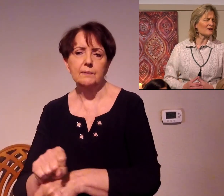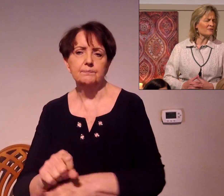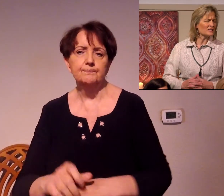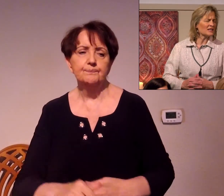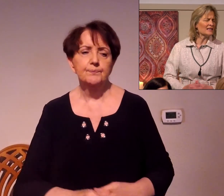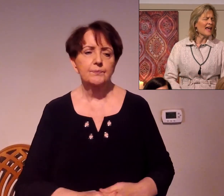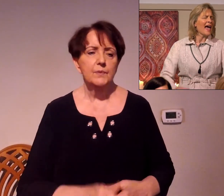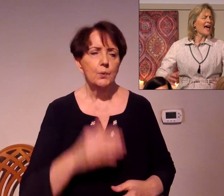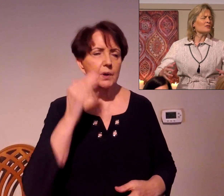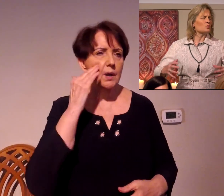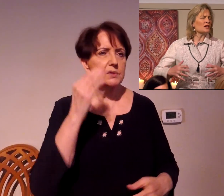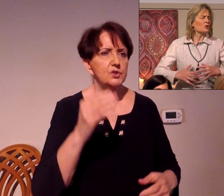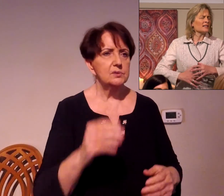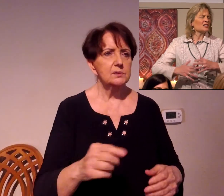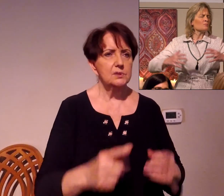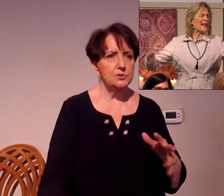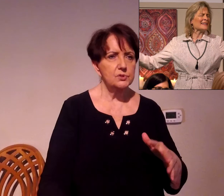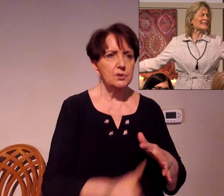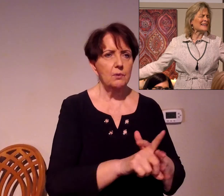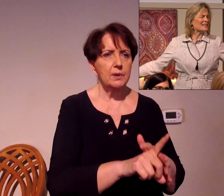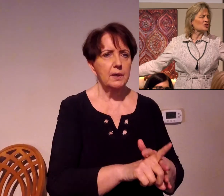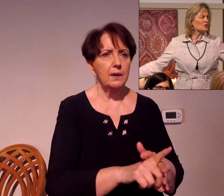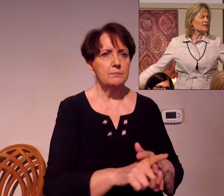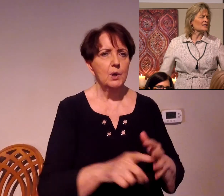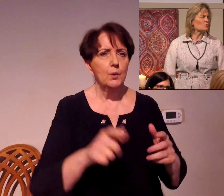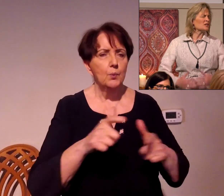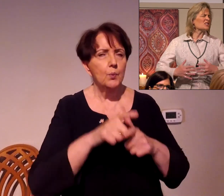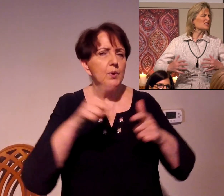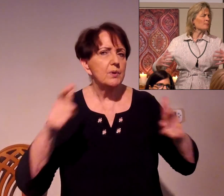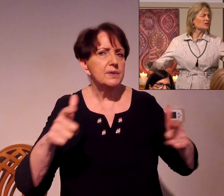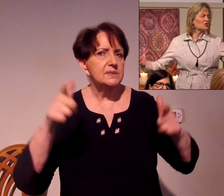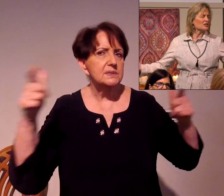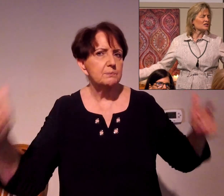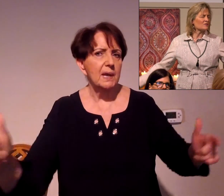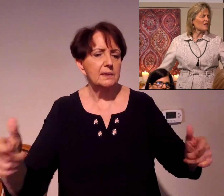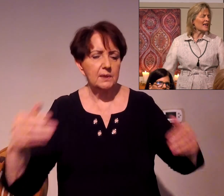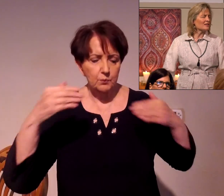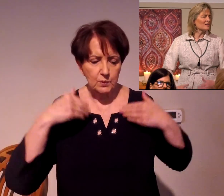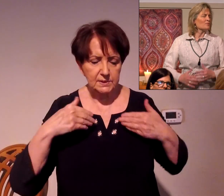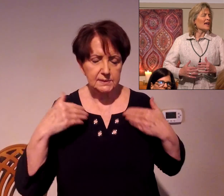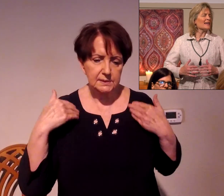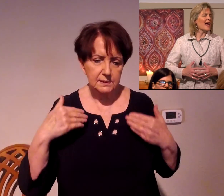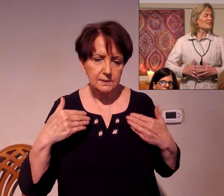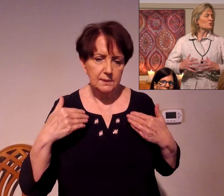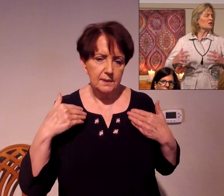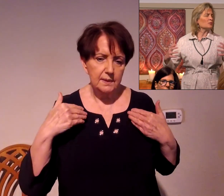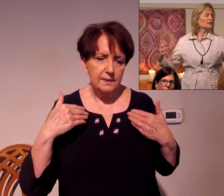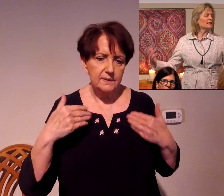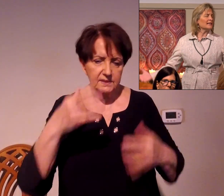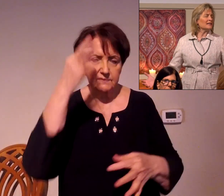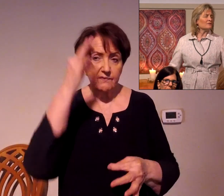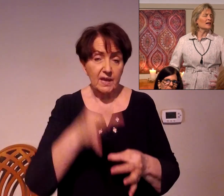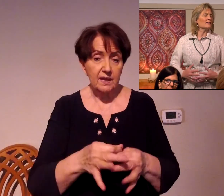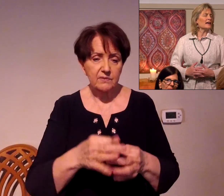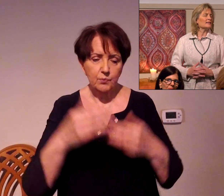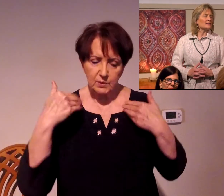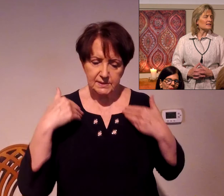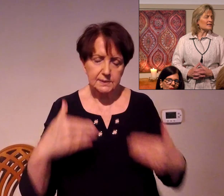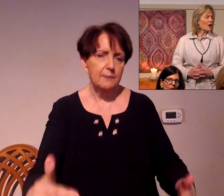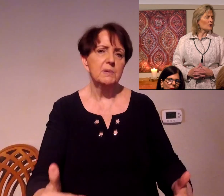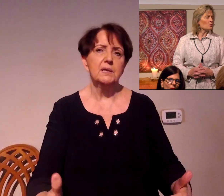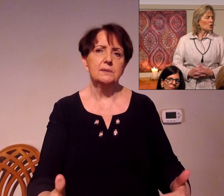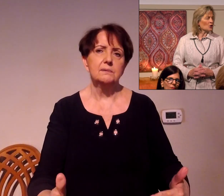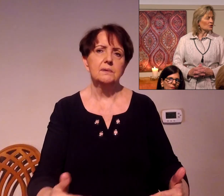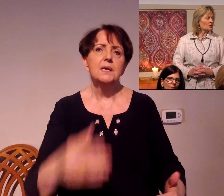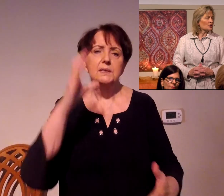consciousness manifesting and we are expanding into this and we step into this faith. And as we believe that this